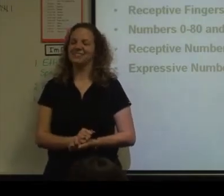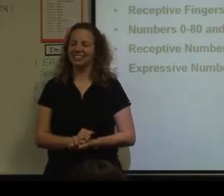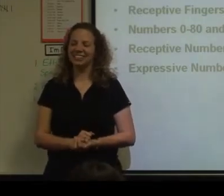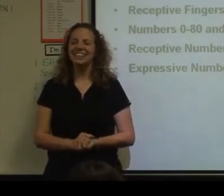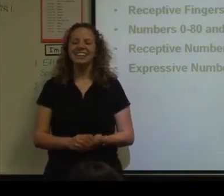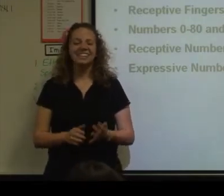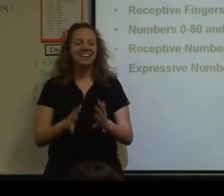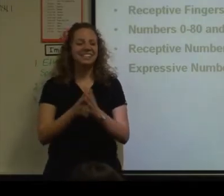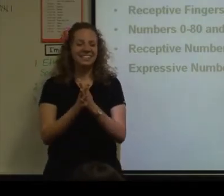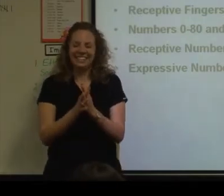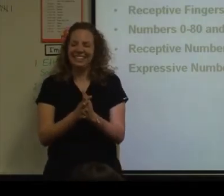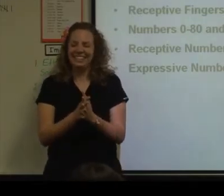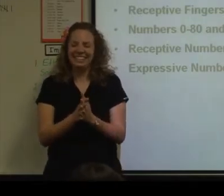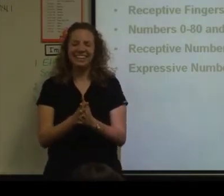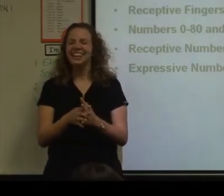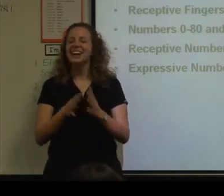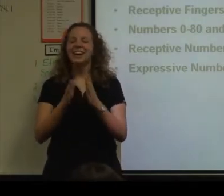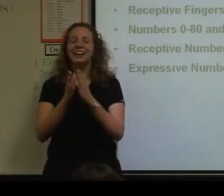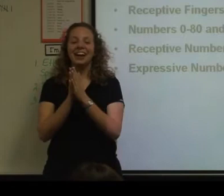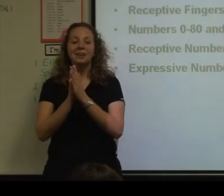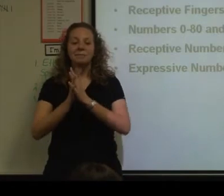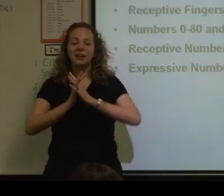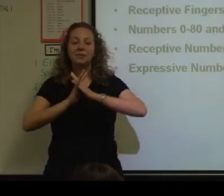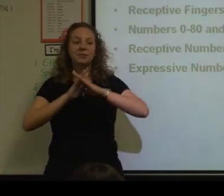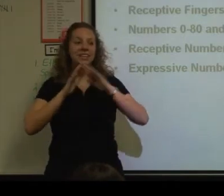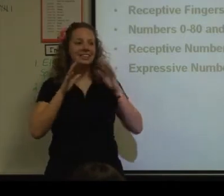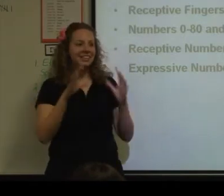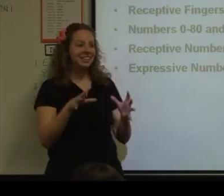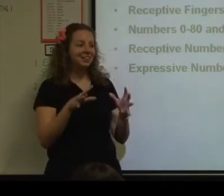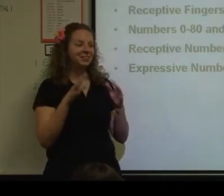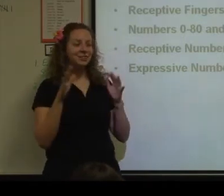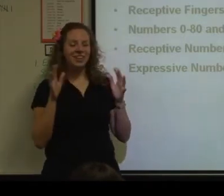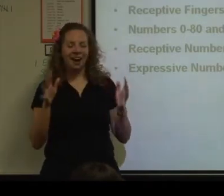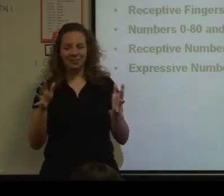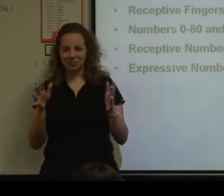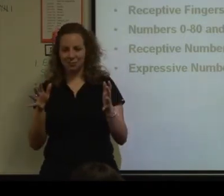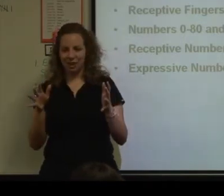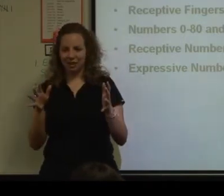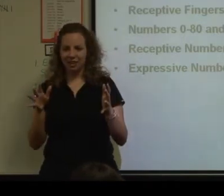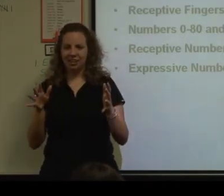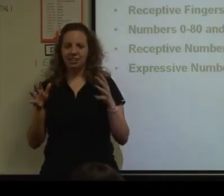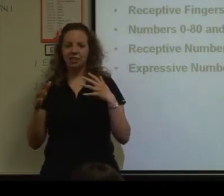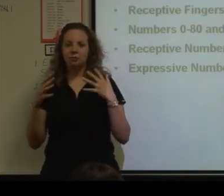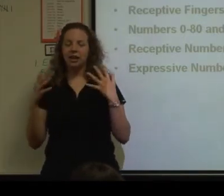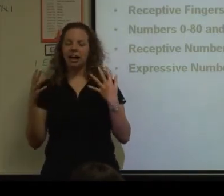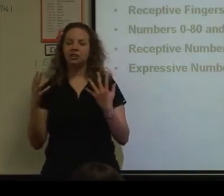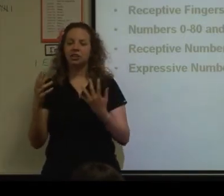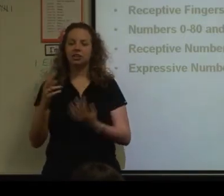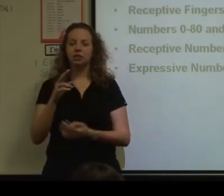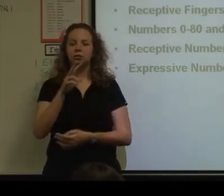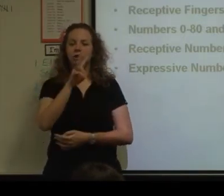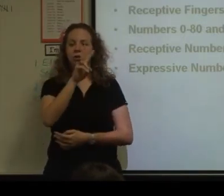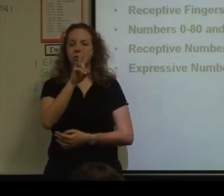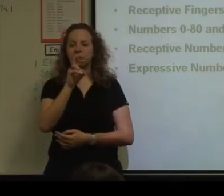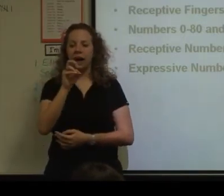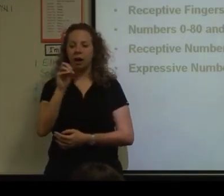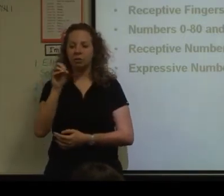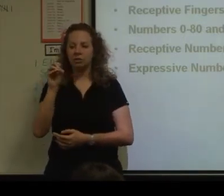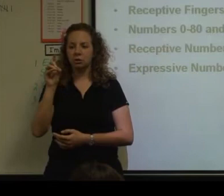outfits. Yes. Okay, but if it was like the year 2001, then you would actually do